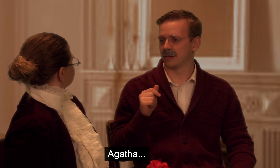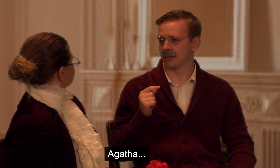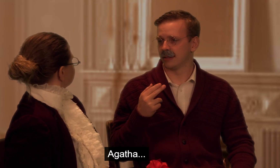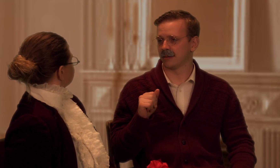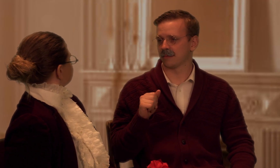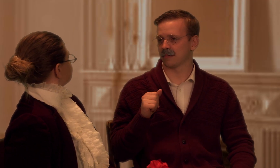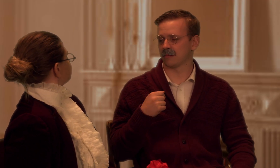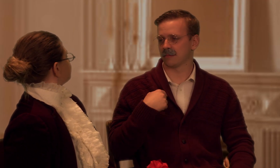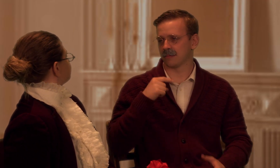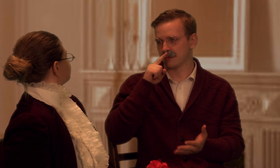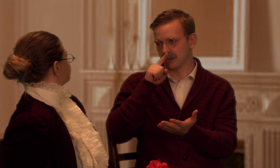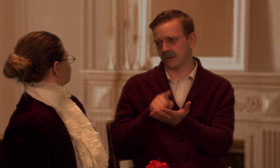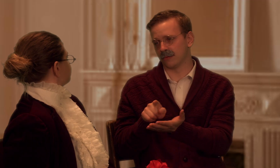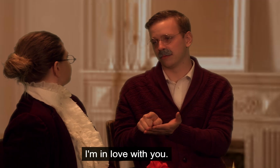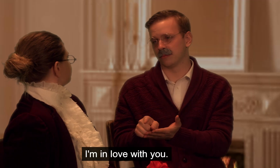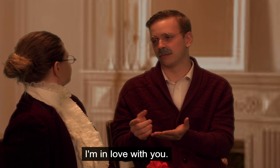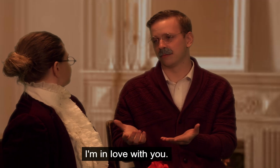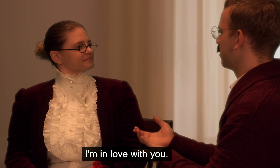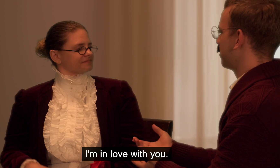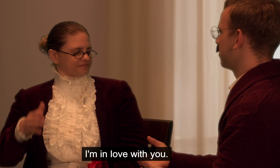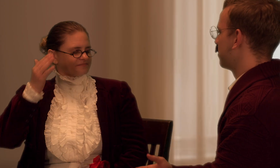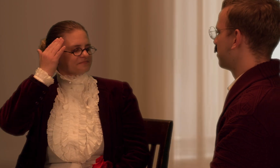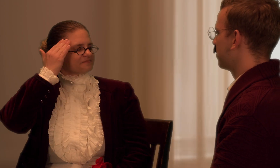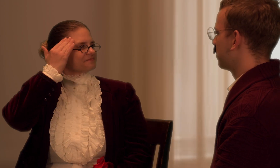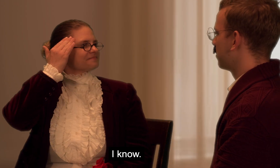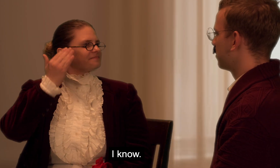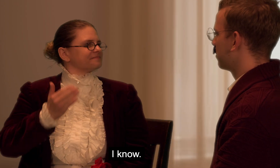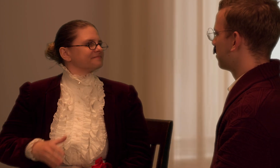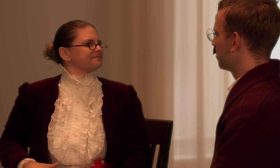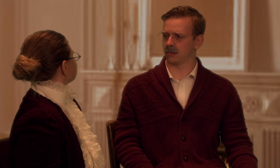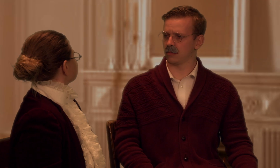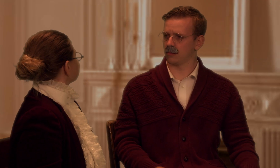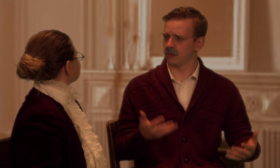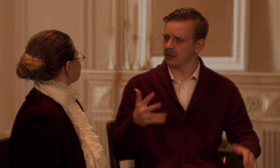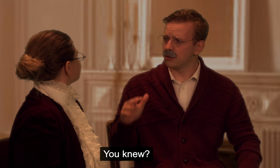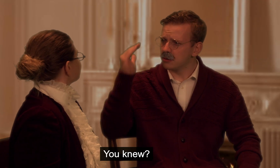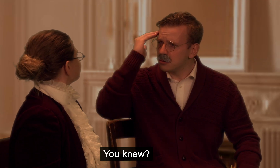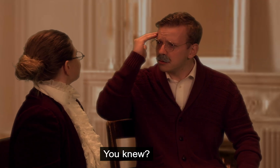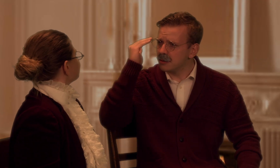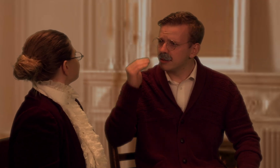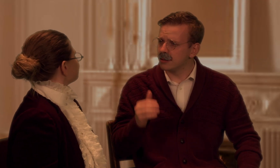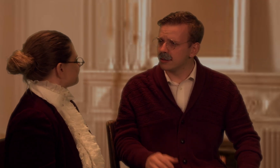Agatha, I'm in love with you. I know. You knew?